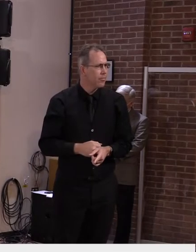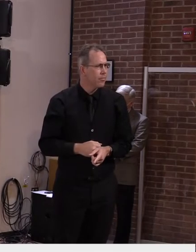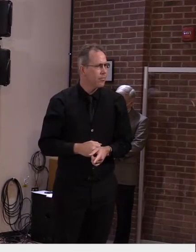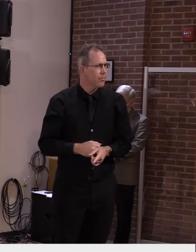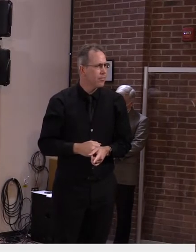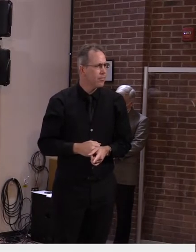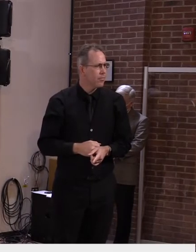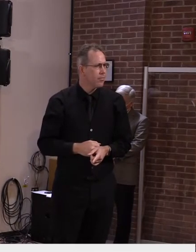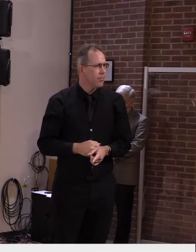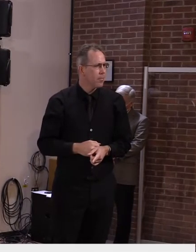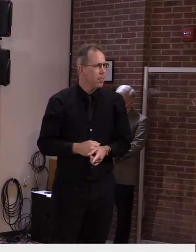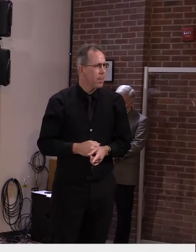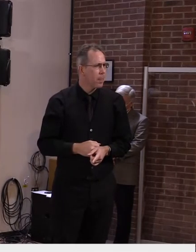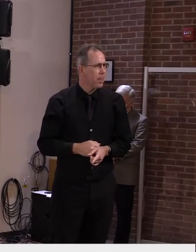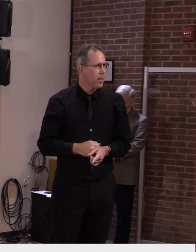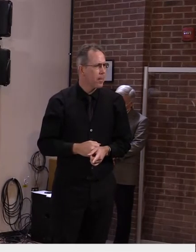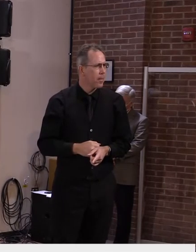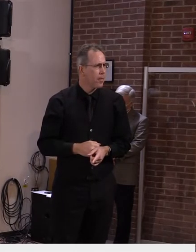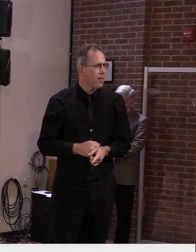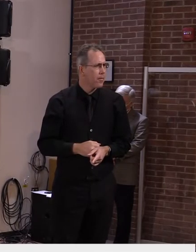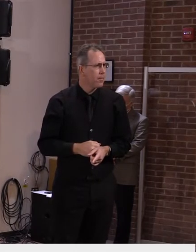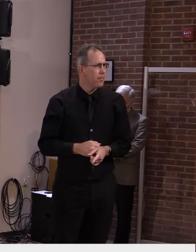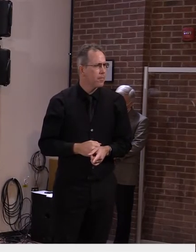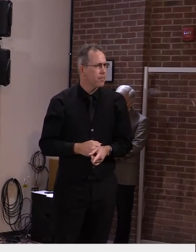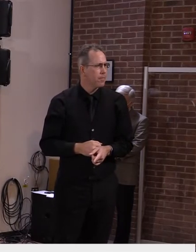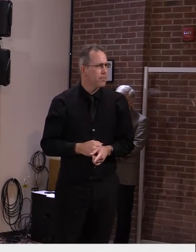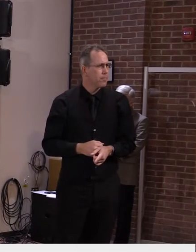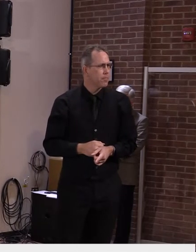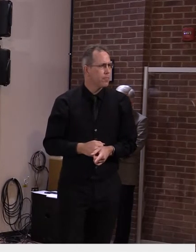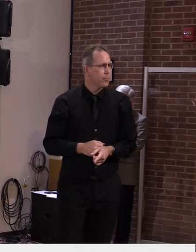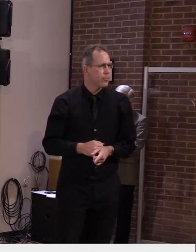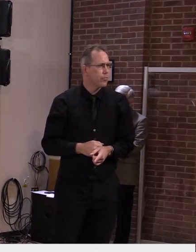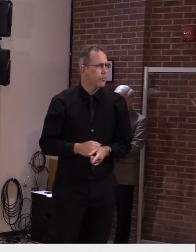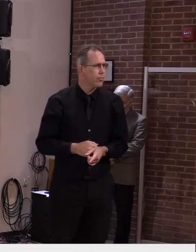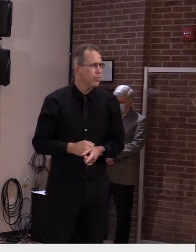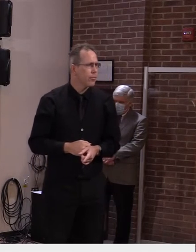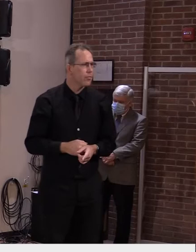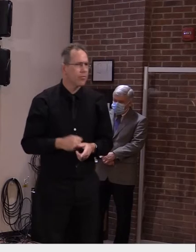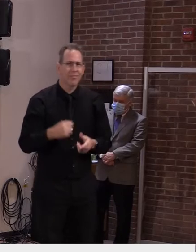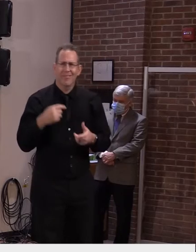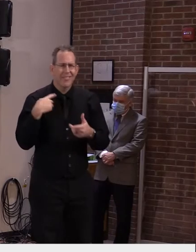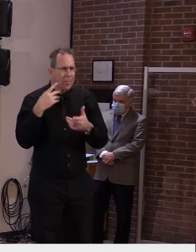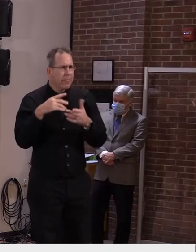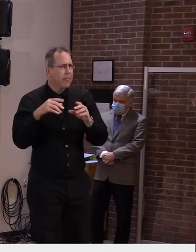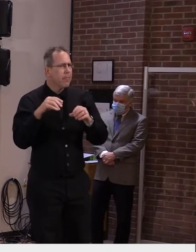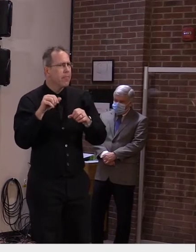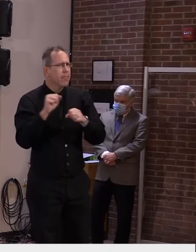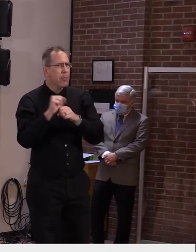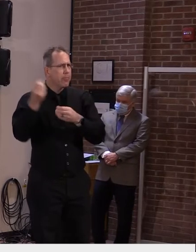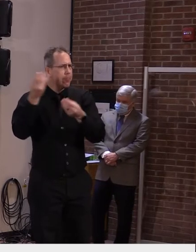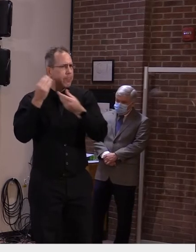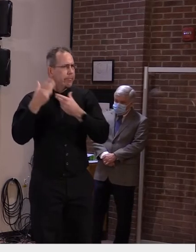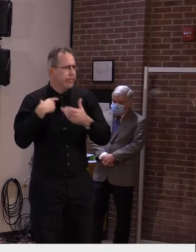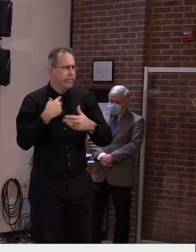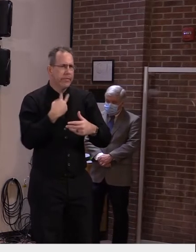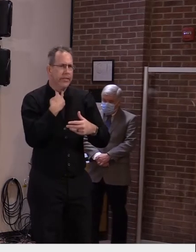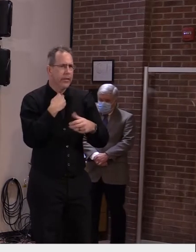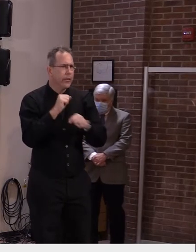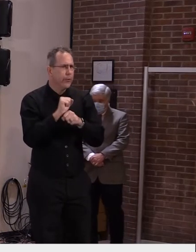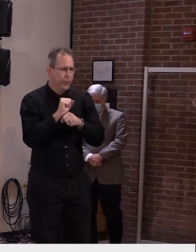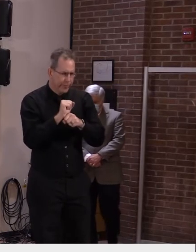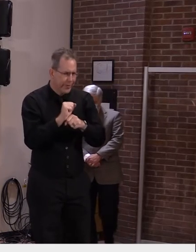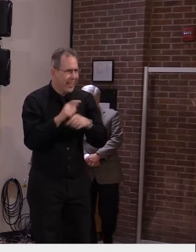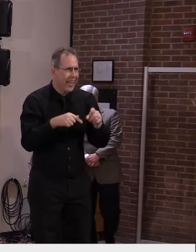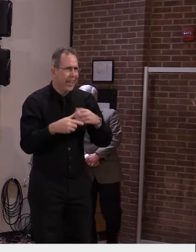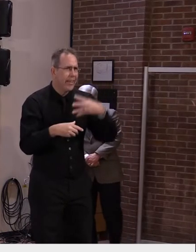a take-home PCR test. They're wondering how they can get tested if they or their kids become symptomatic or receive notice that they've been